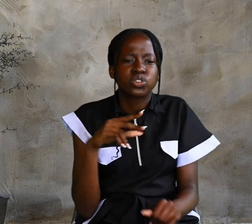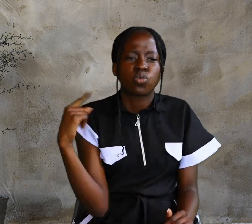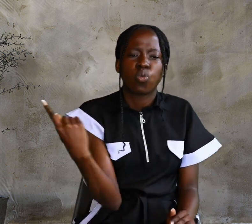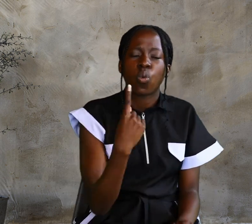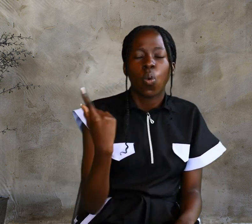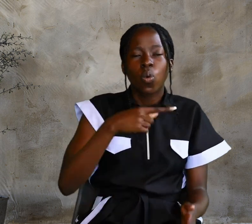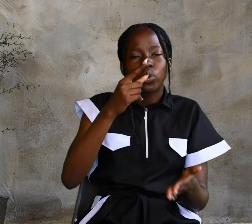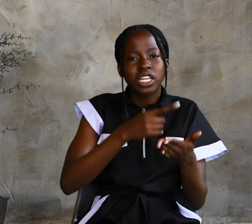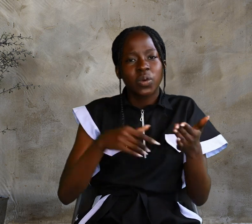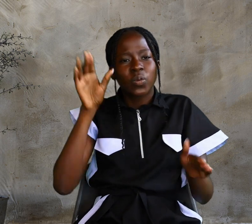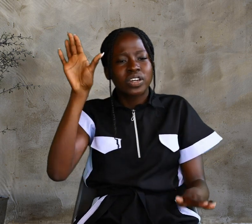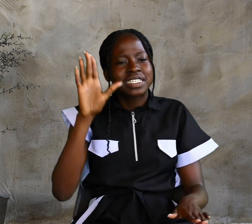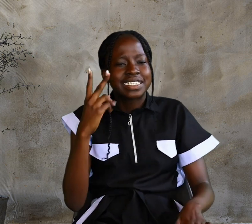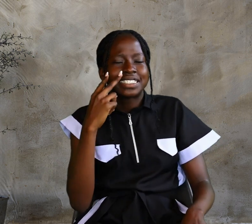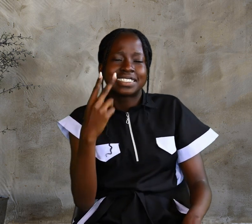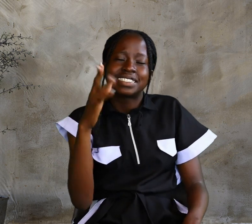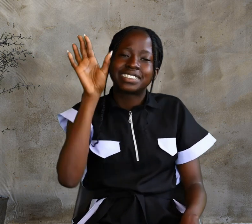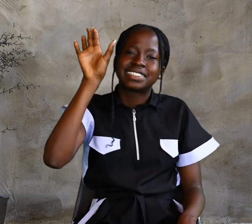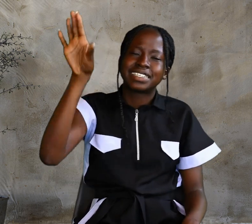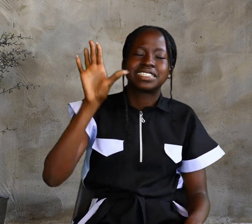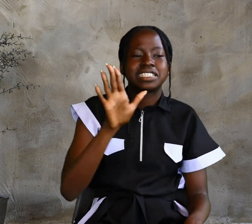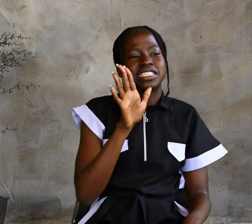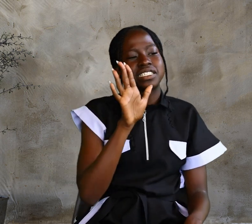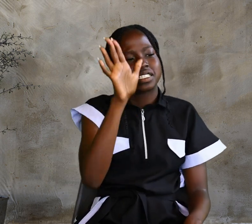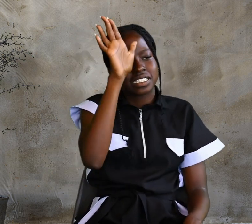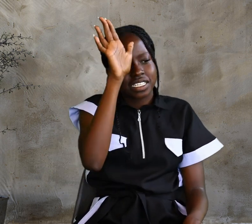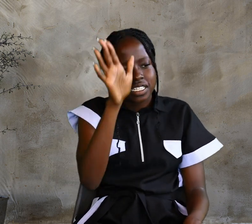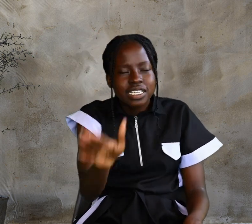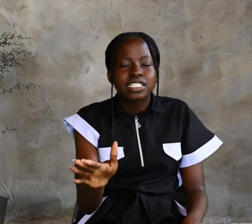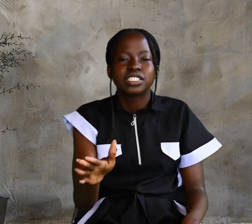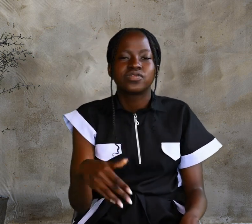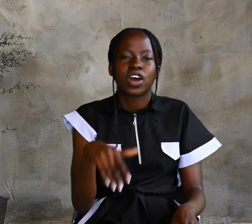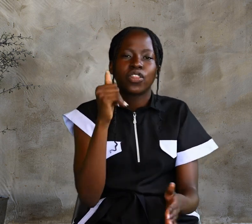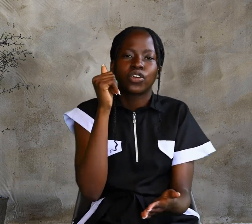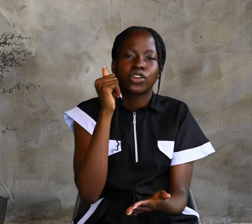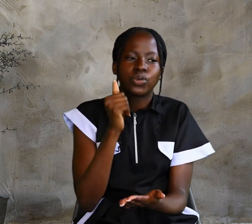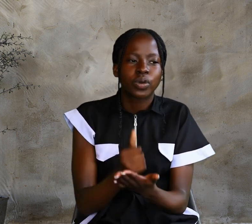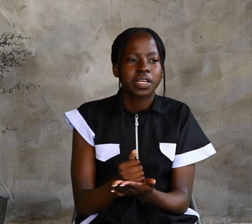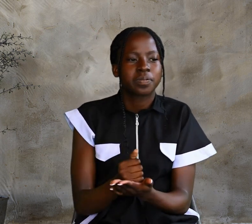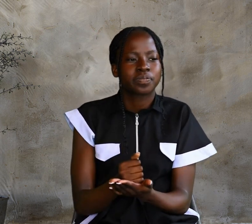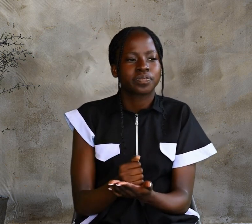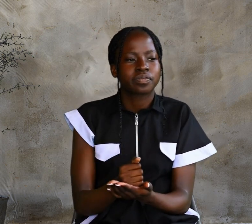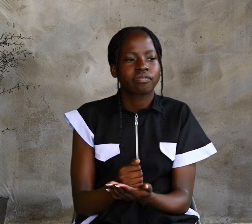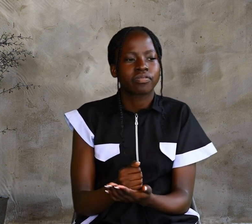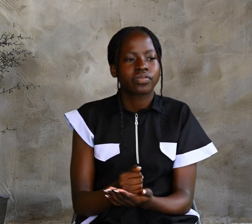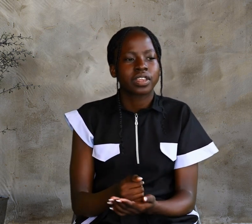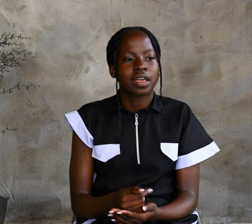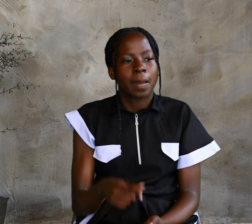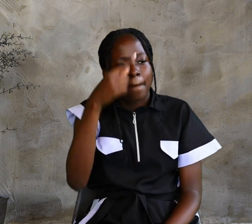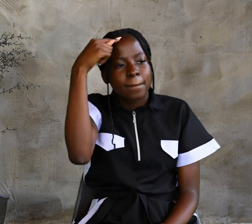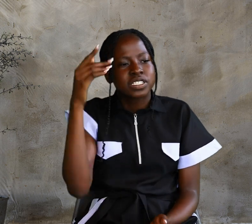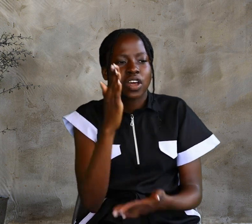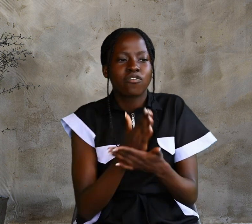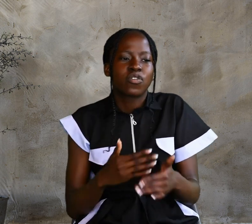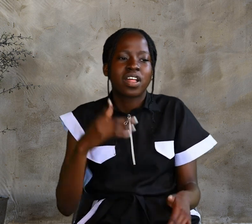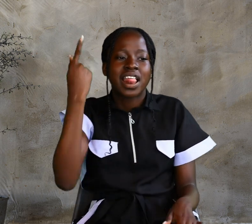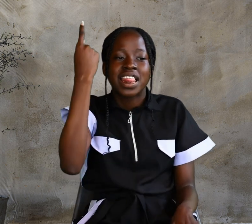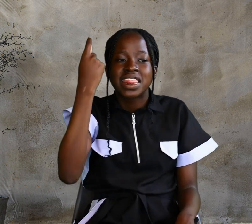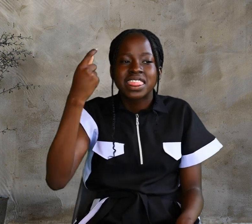He can do only what he sees his Father doing, because whatever the